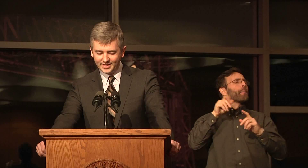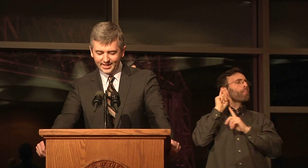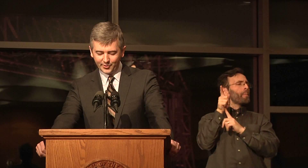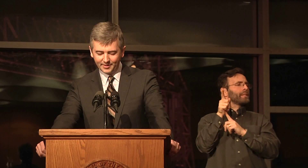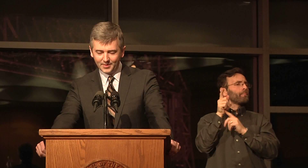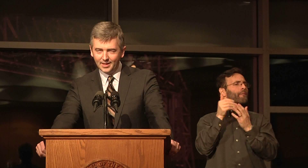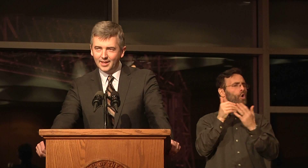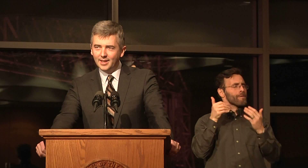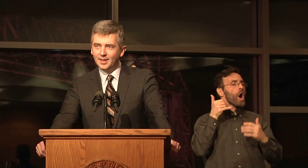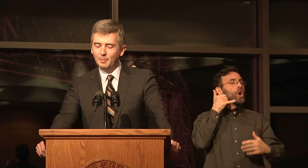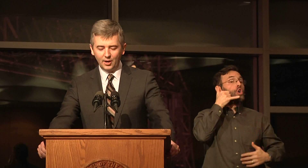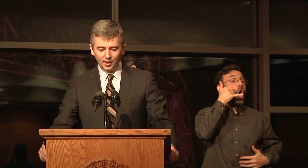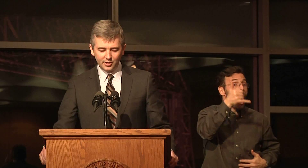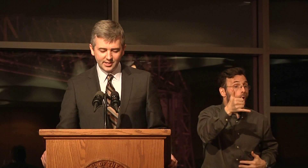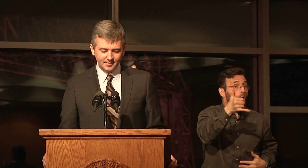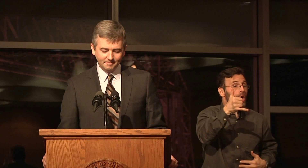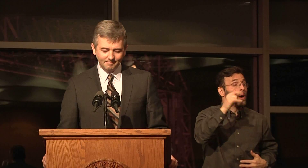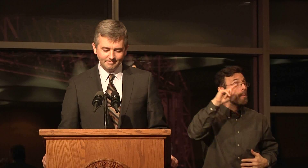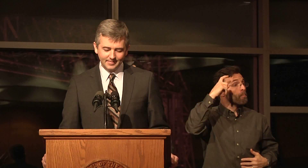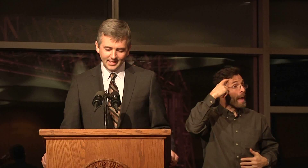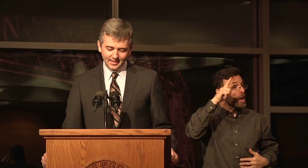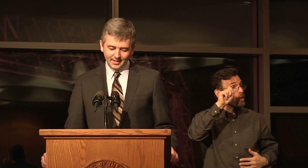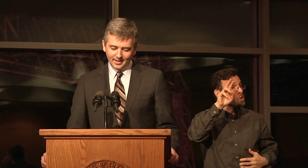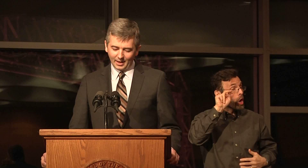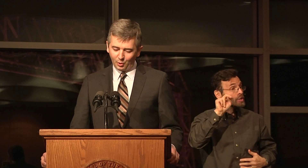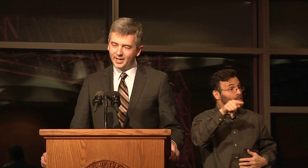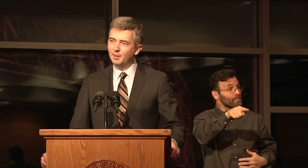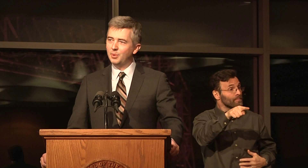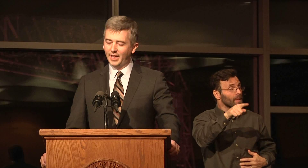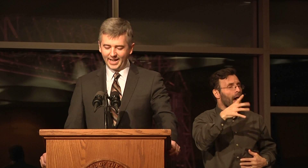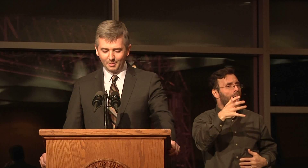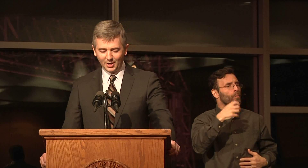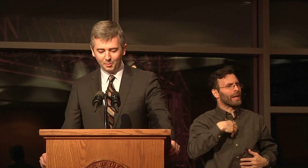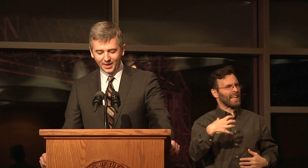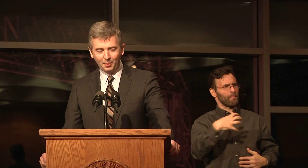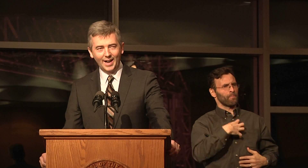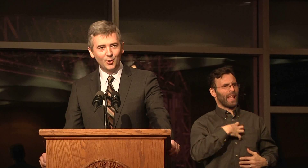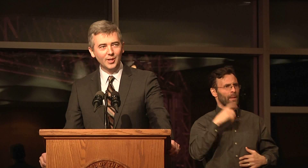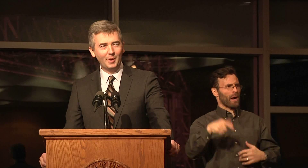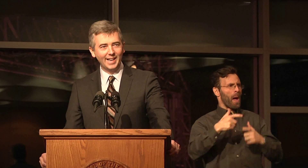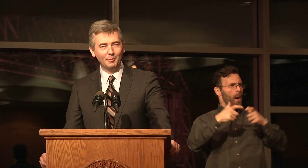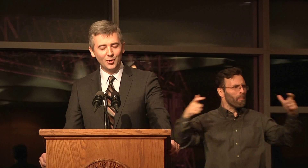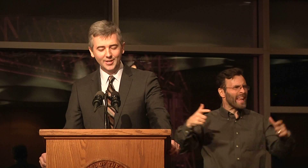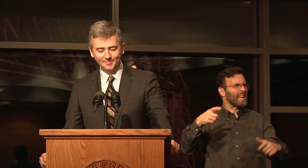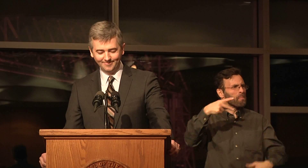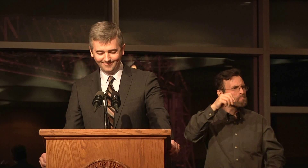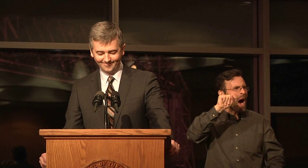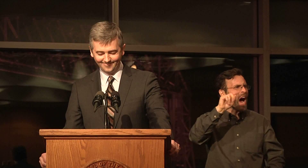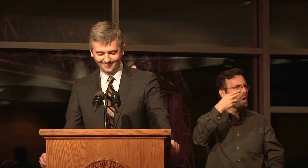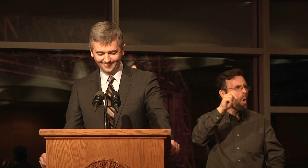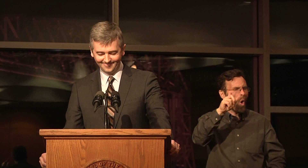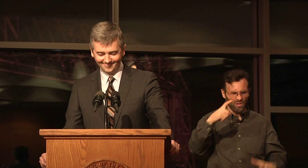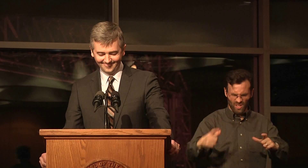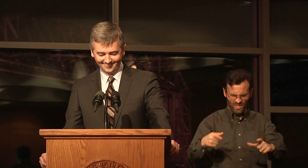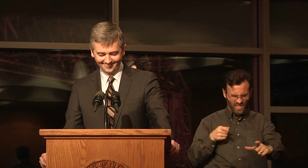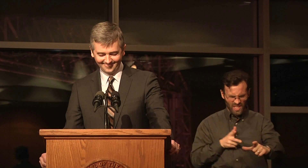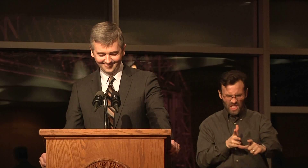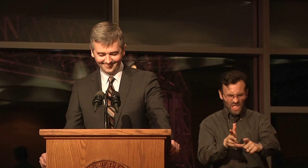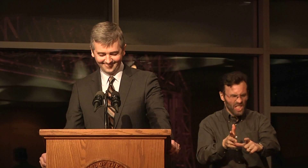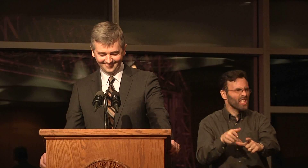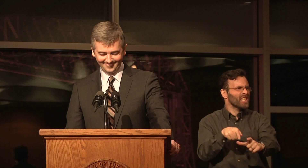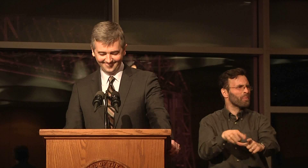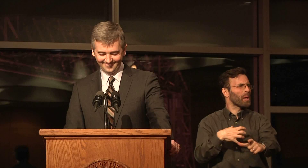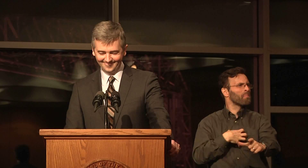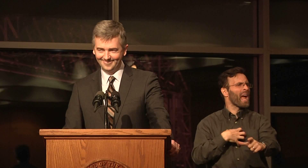before continuing. Mayor Larson, I want to complain about a big pothole in my neighborhood.